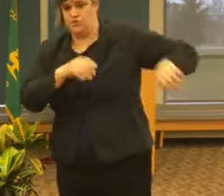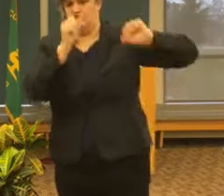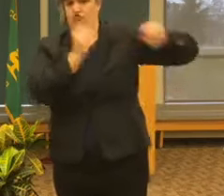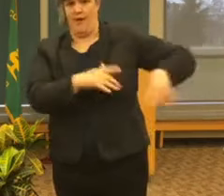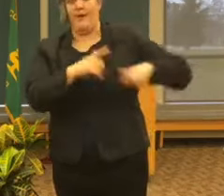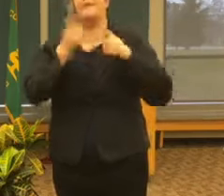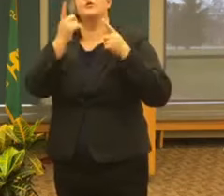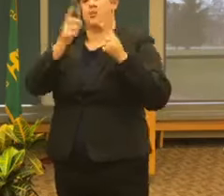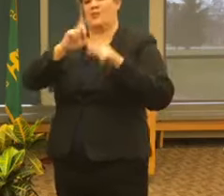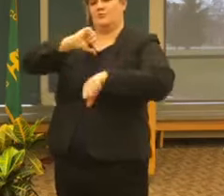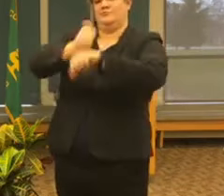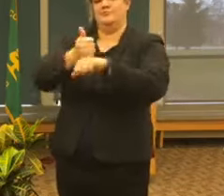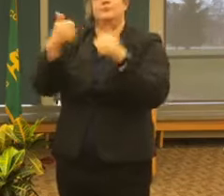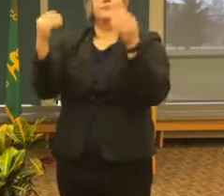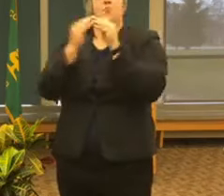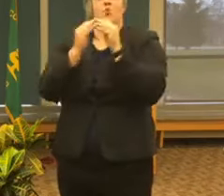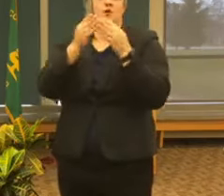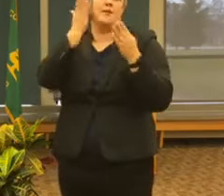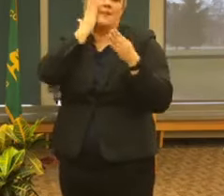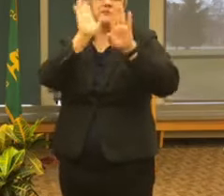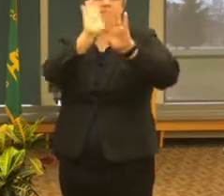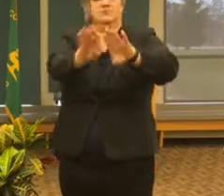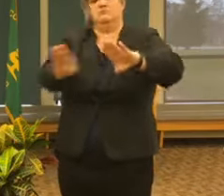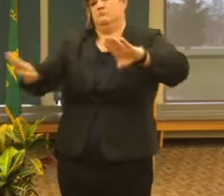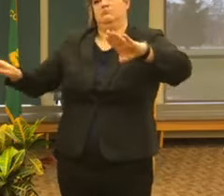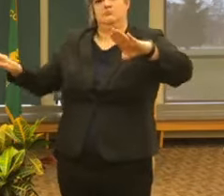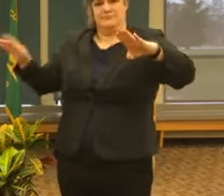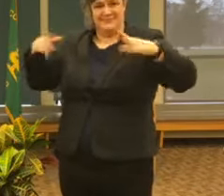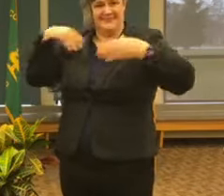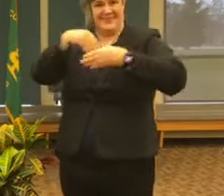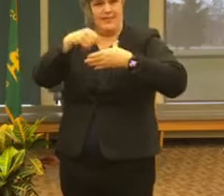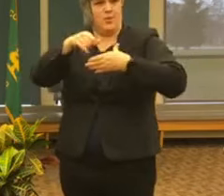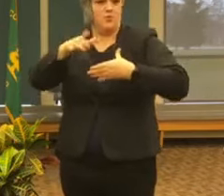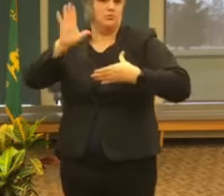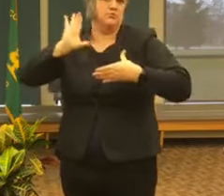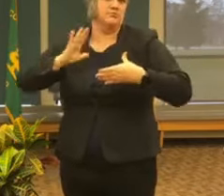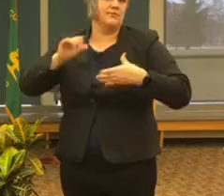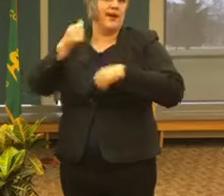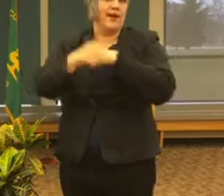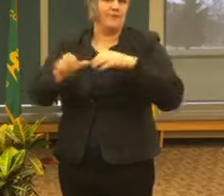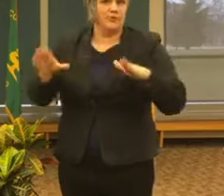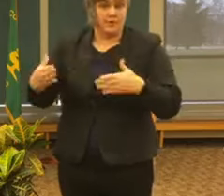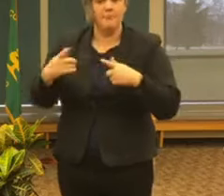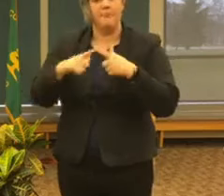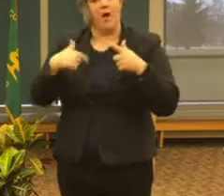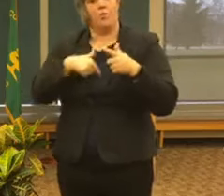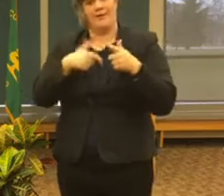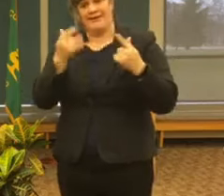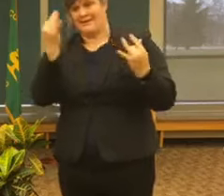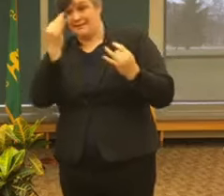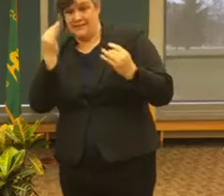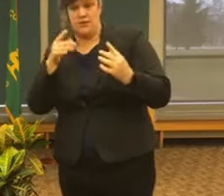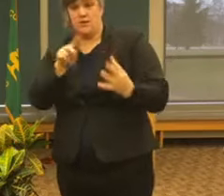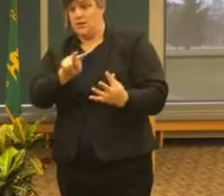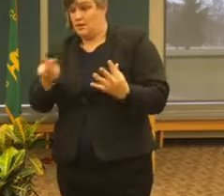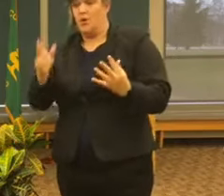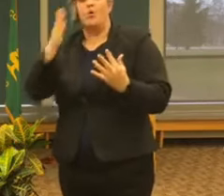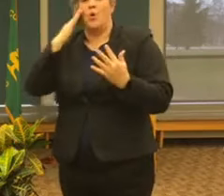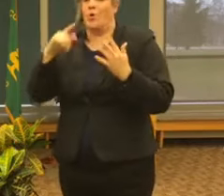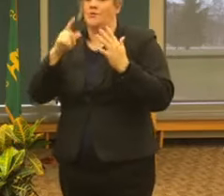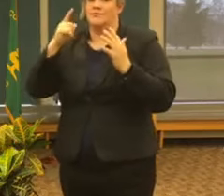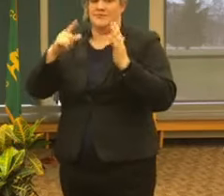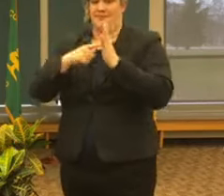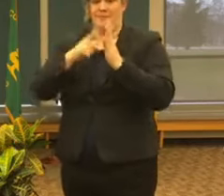can to try to increase that capacity. But we're planning for the day when they are no longer able to increase